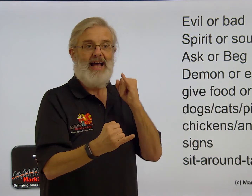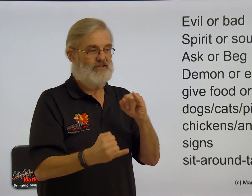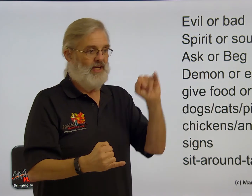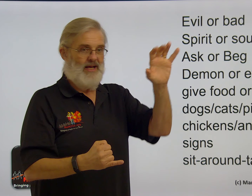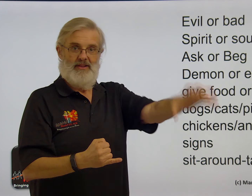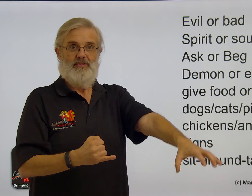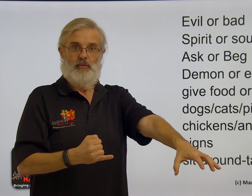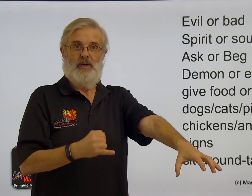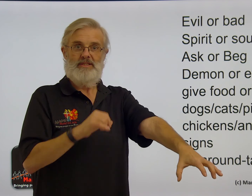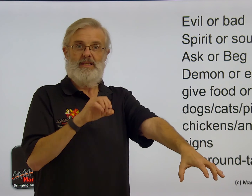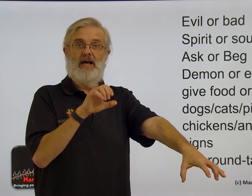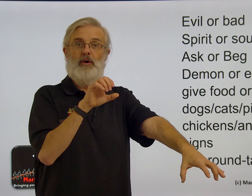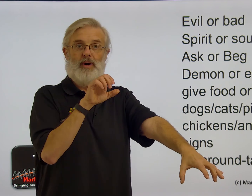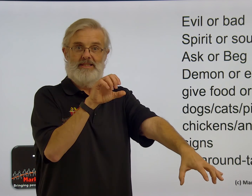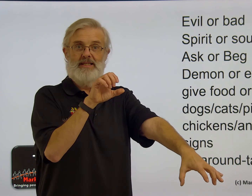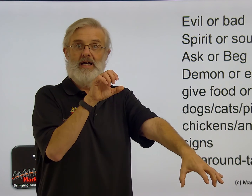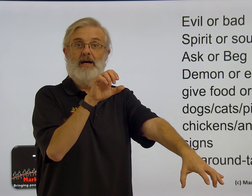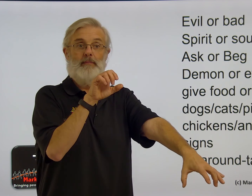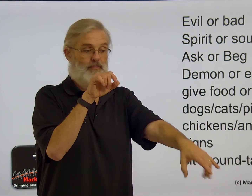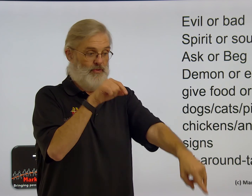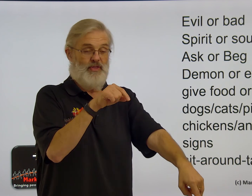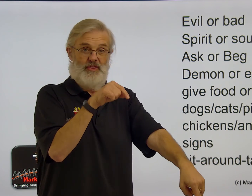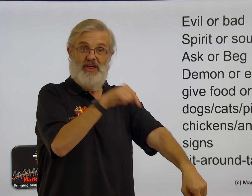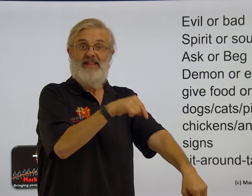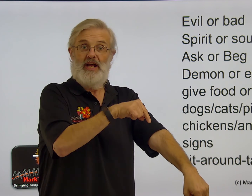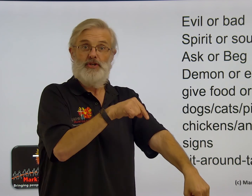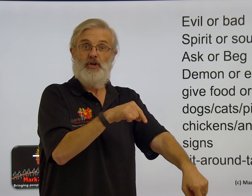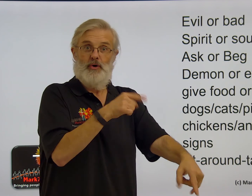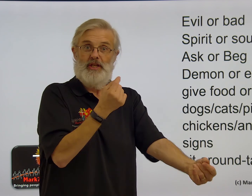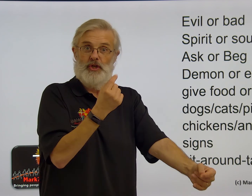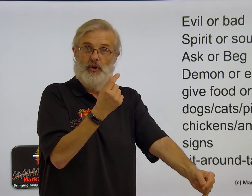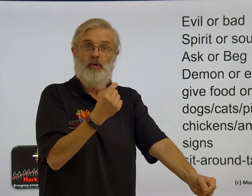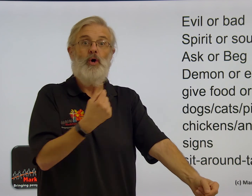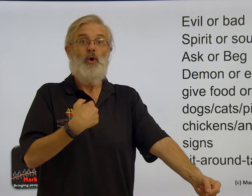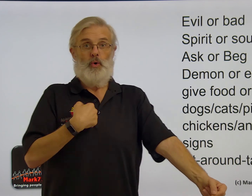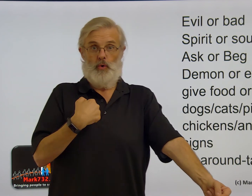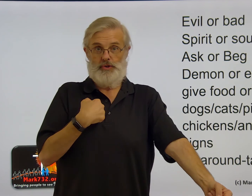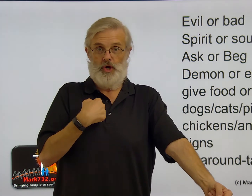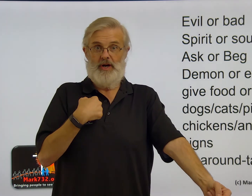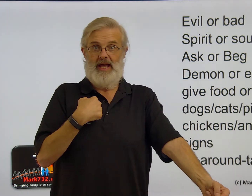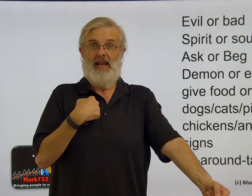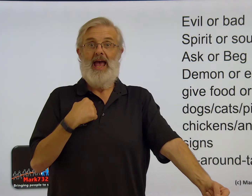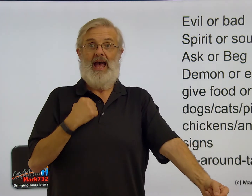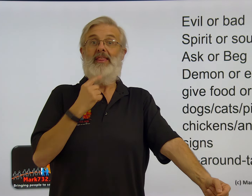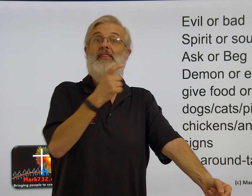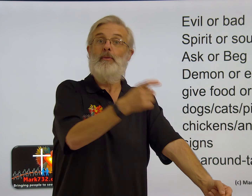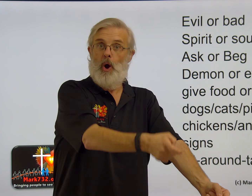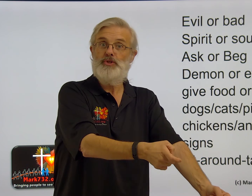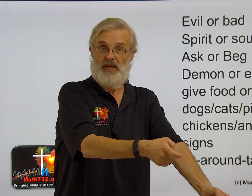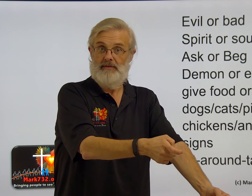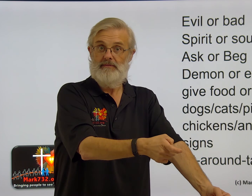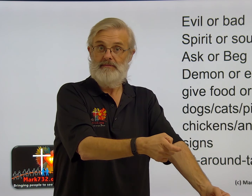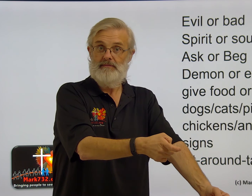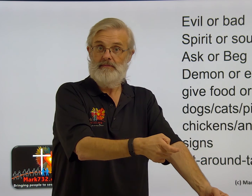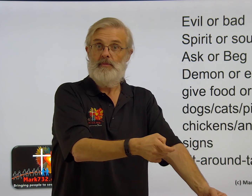what's the what's the the thing that you're doing it to who's doing it and then the motion or